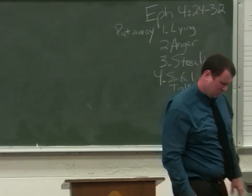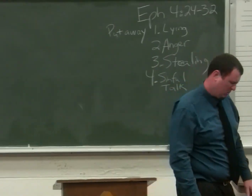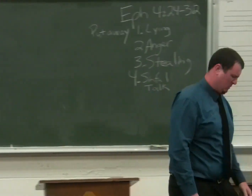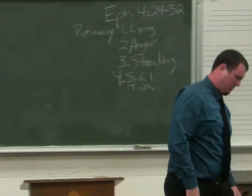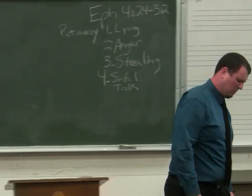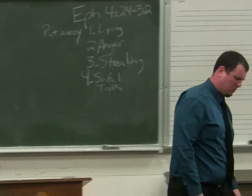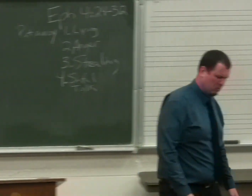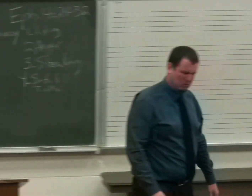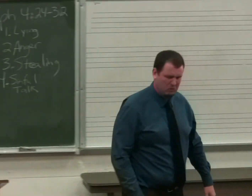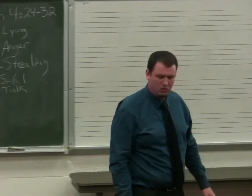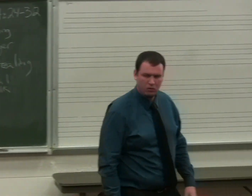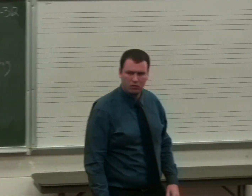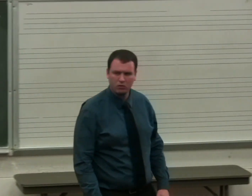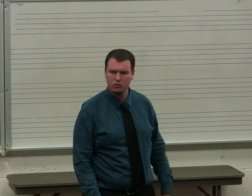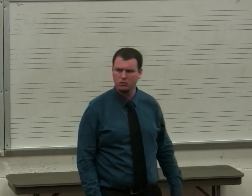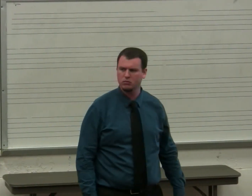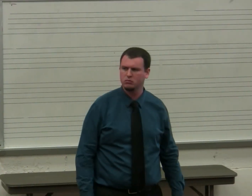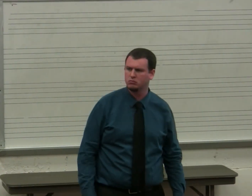me. Boo-hoo.